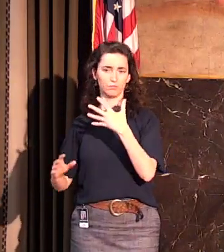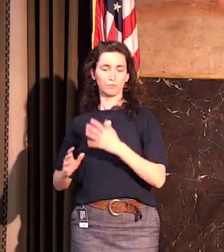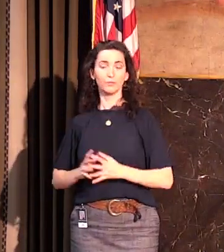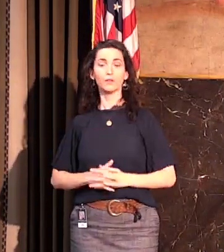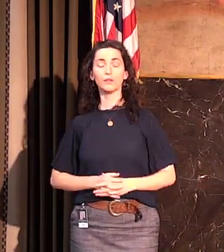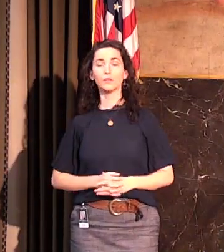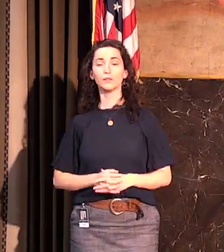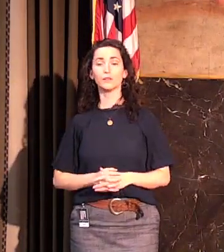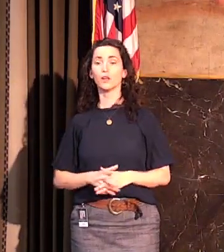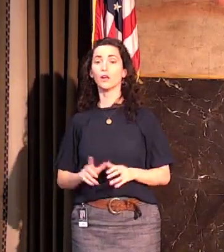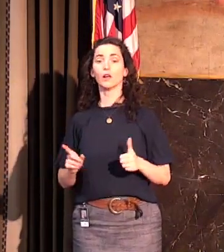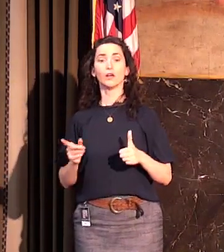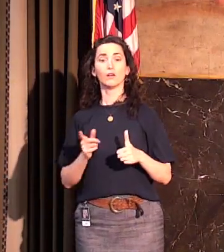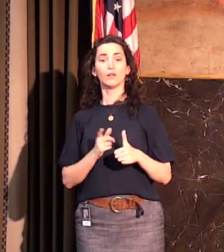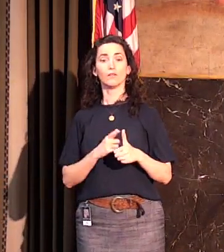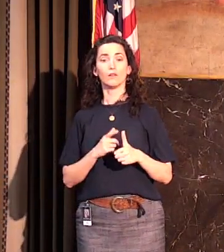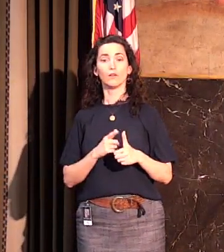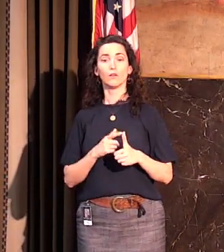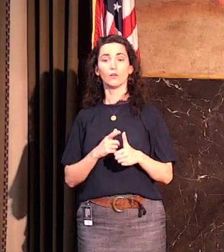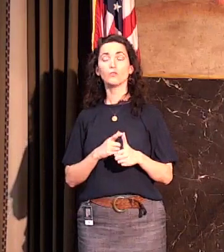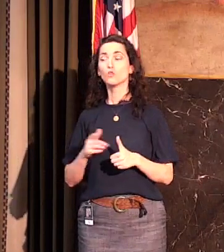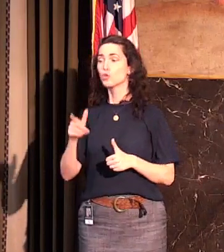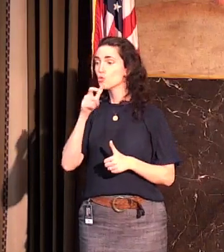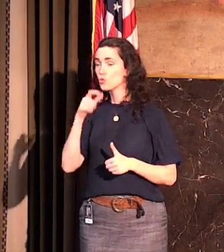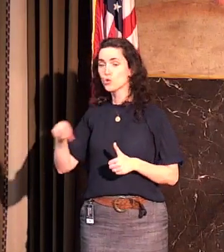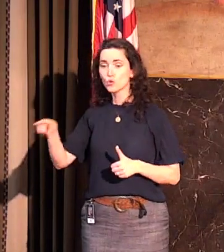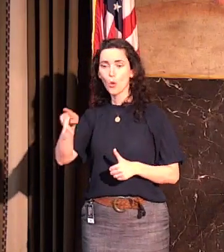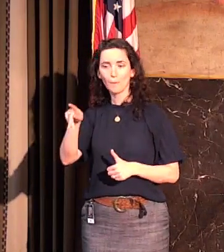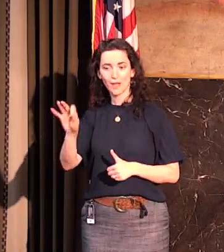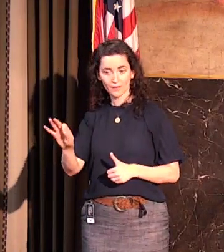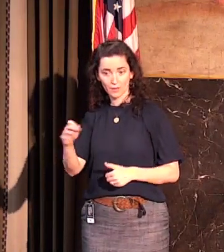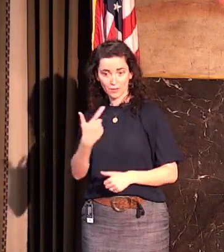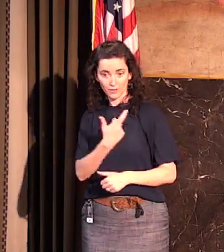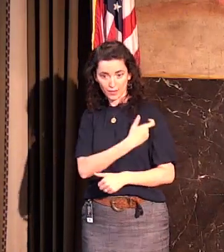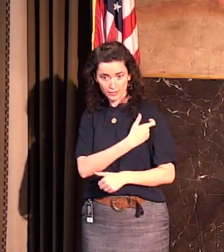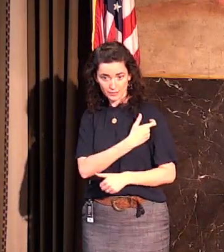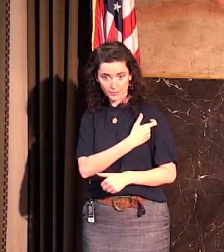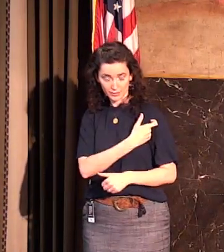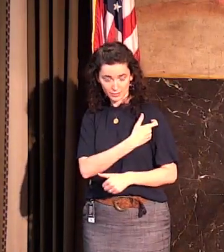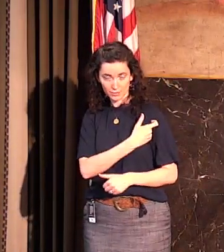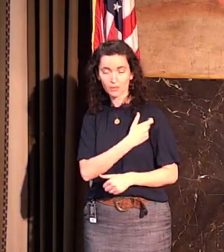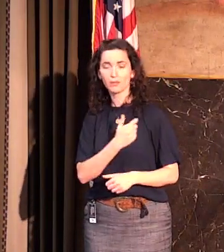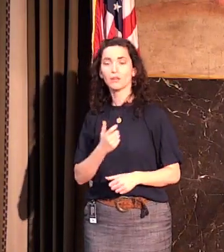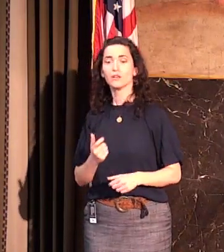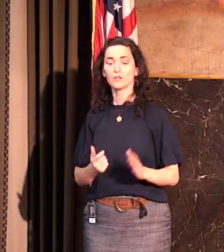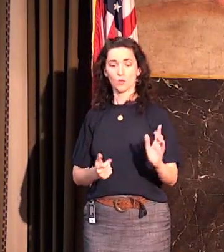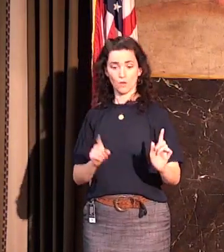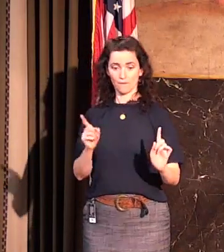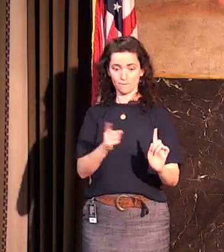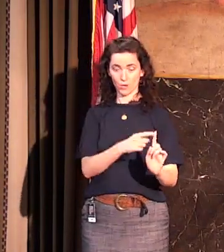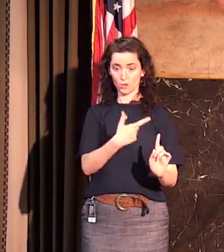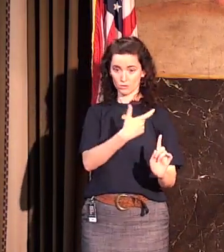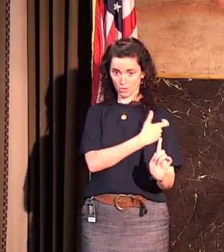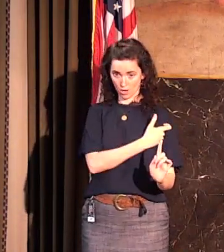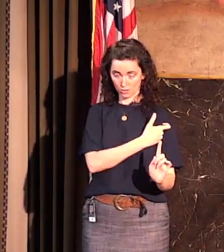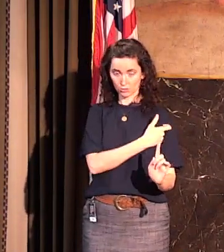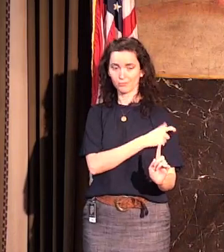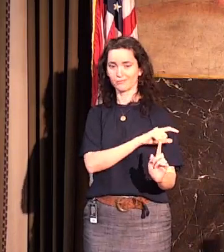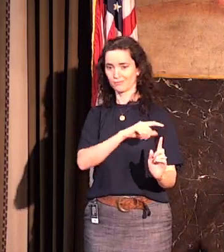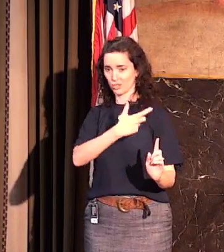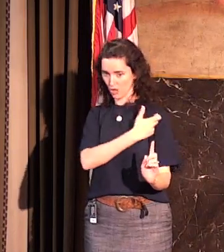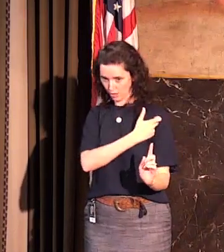those individuals who received the Pfizer vaccine, the recommended interval between the initial first 2